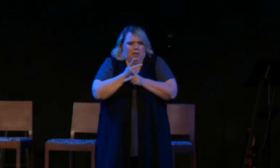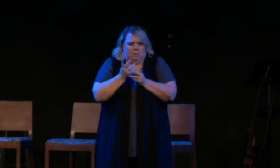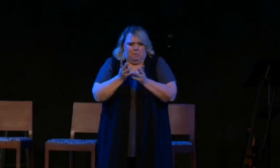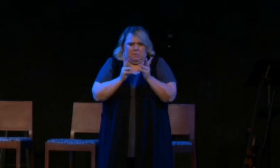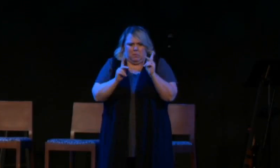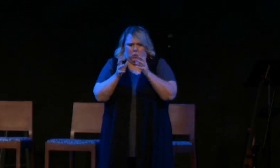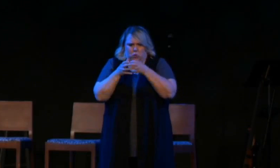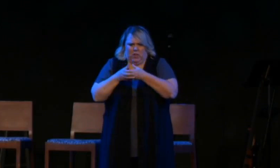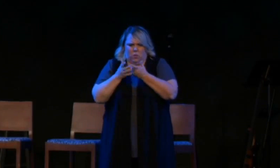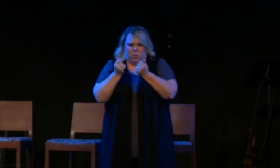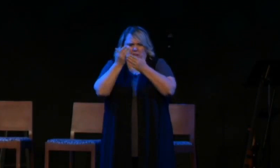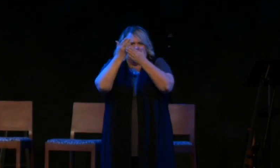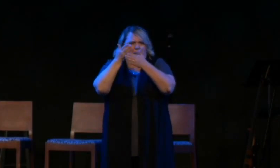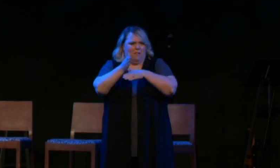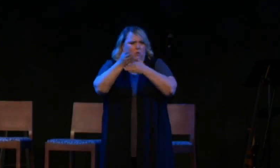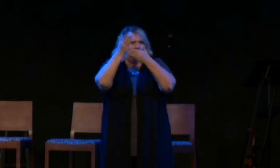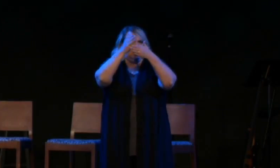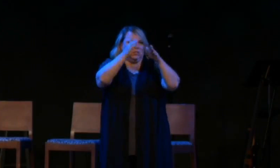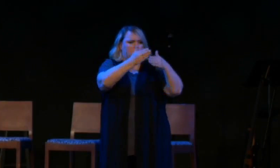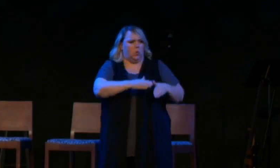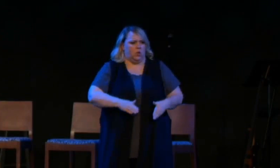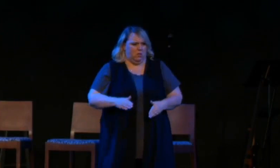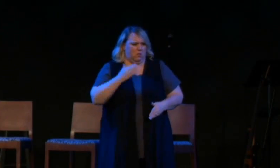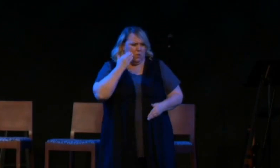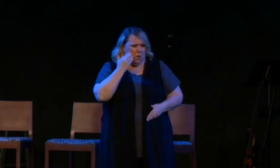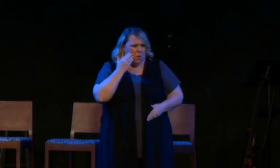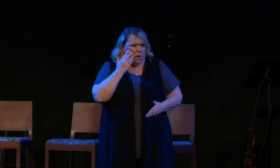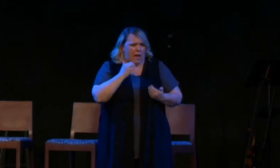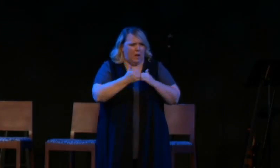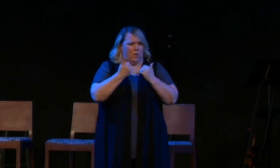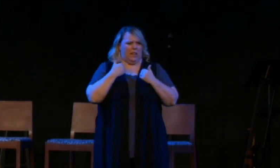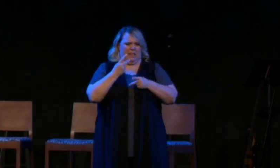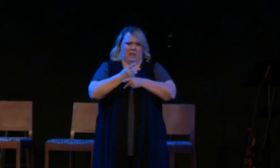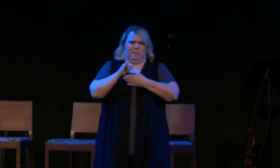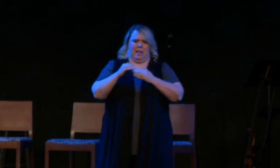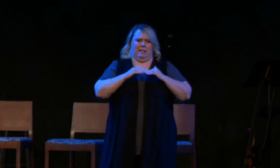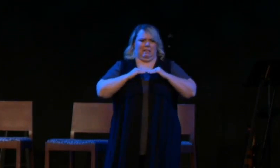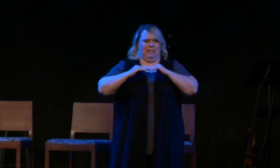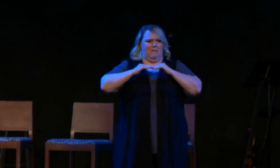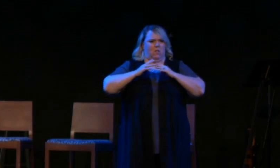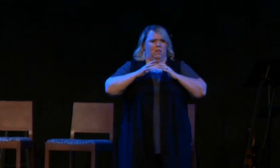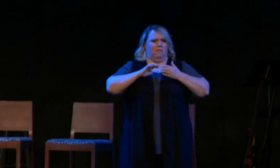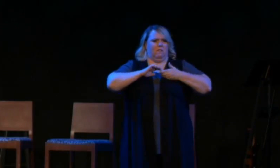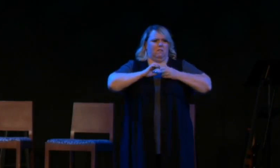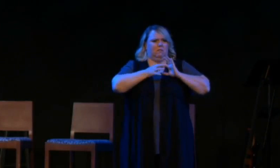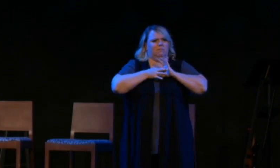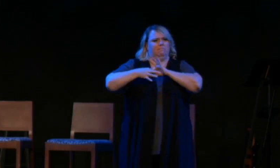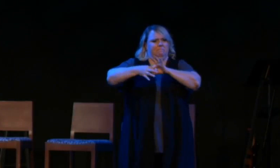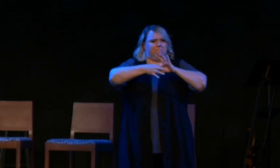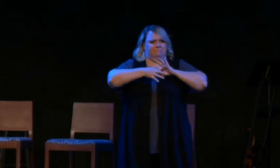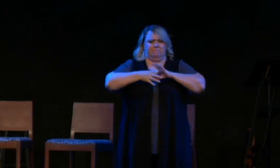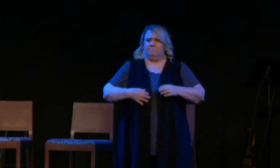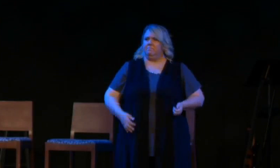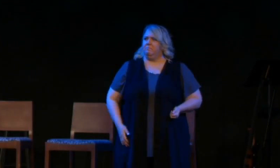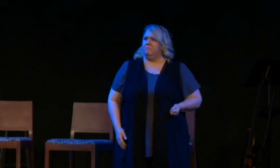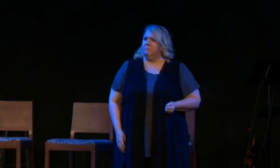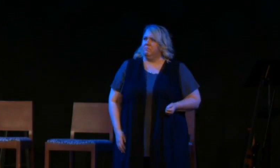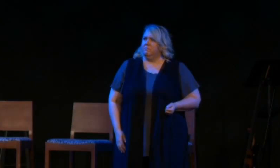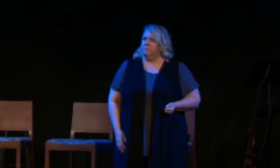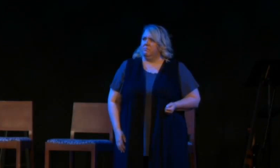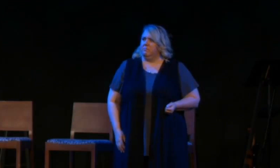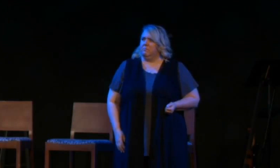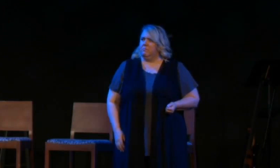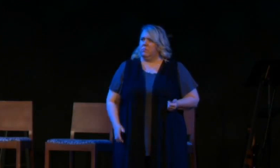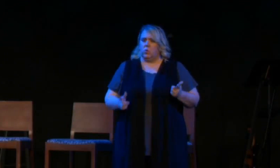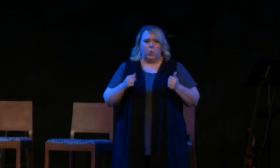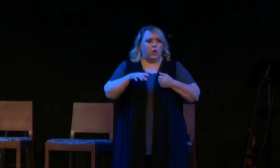sorting? How, maintaining the level of unity that we would still have and managing the conflict of all that voting. And once your